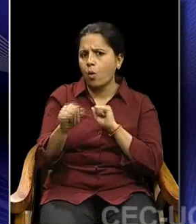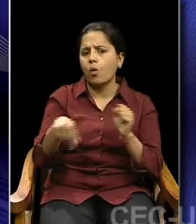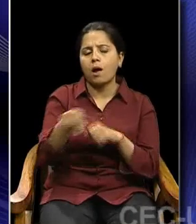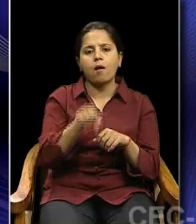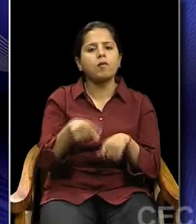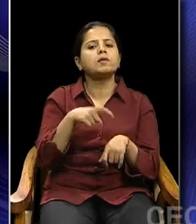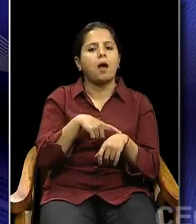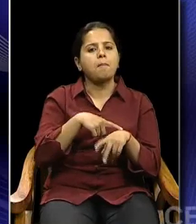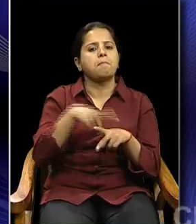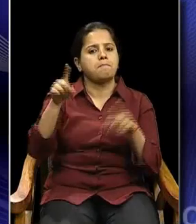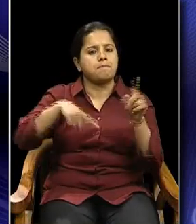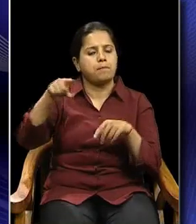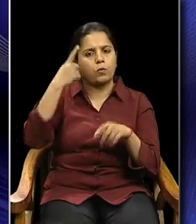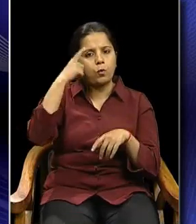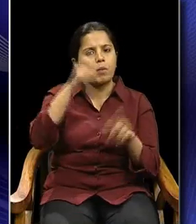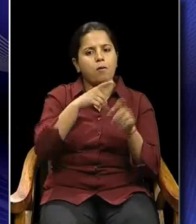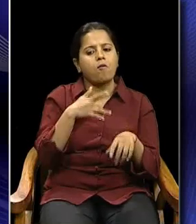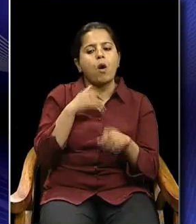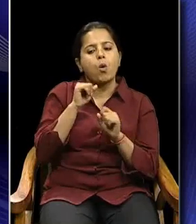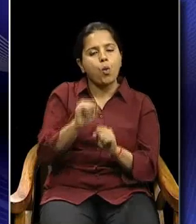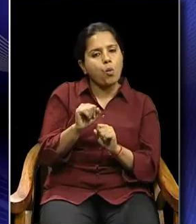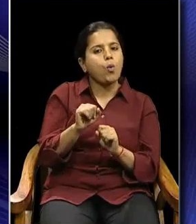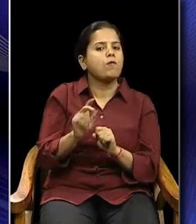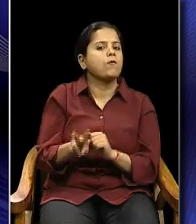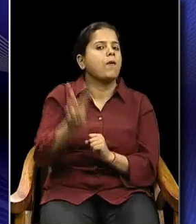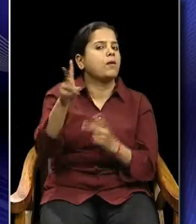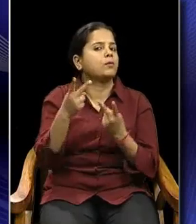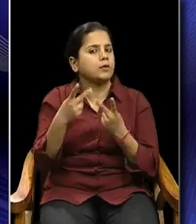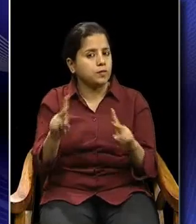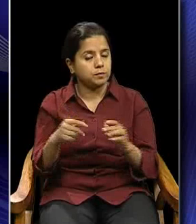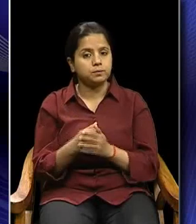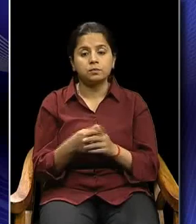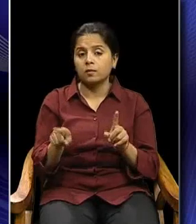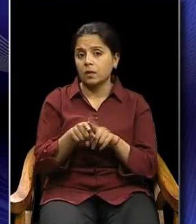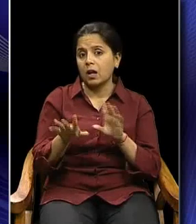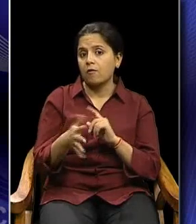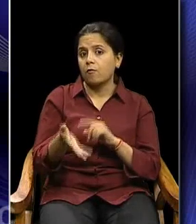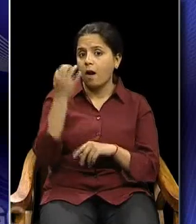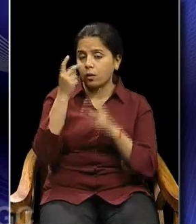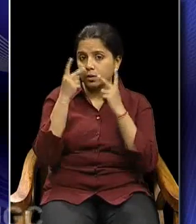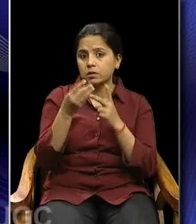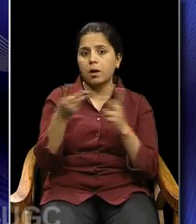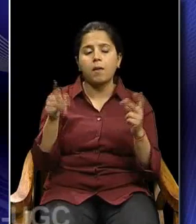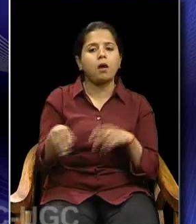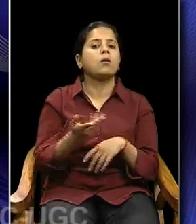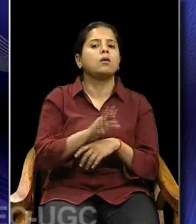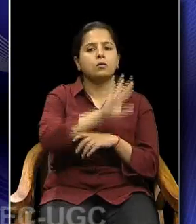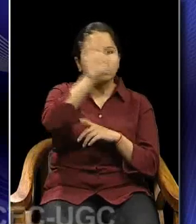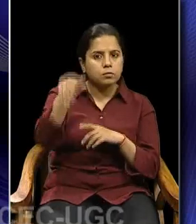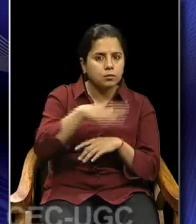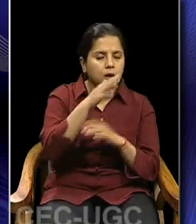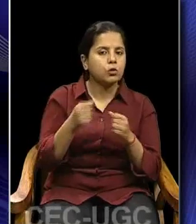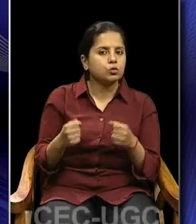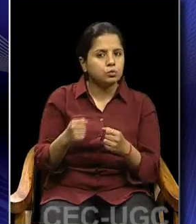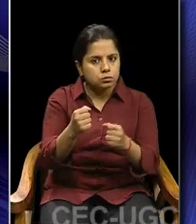connotation for the people. And we also find that various kinds of melas or fairs, when they